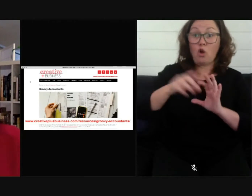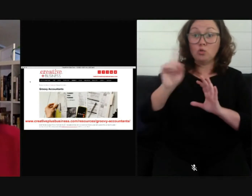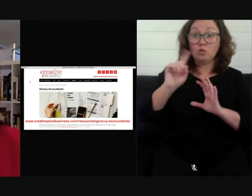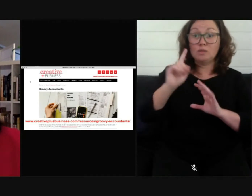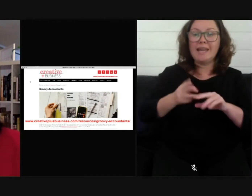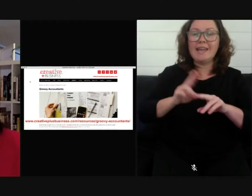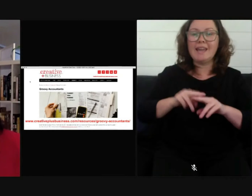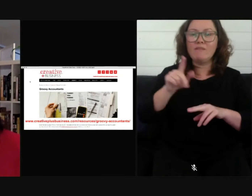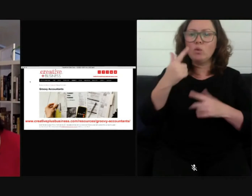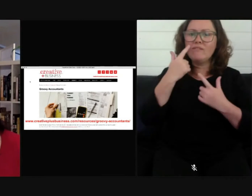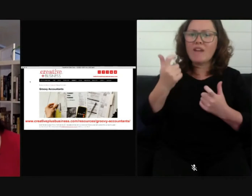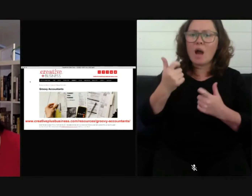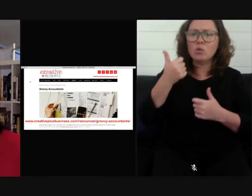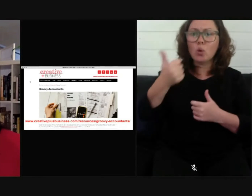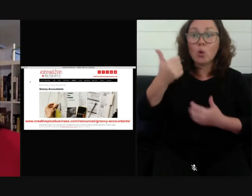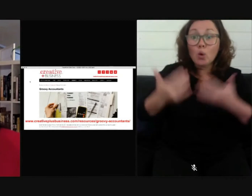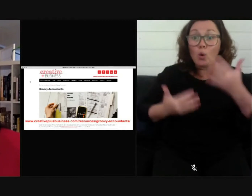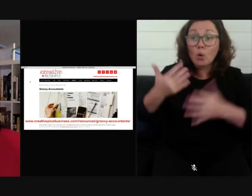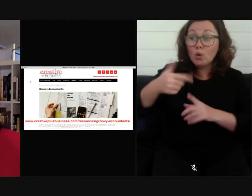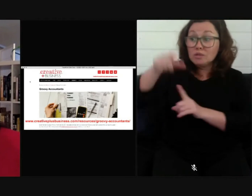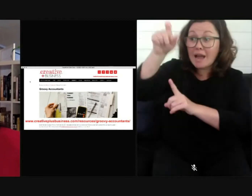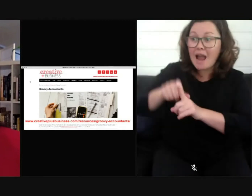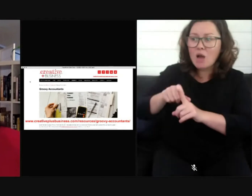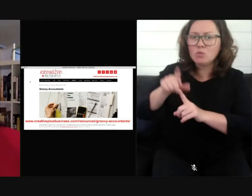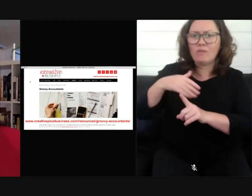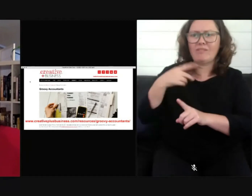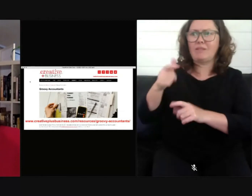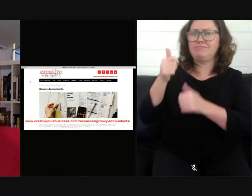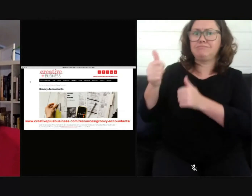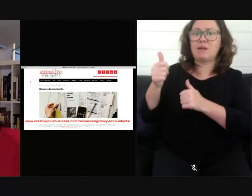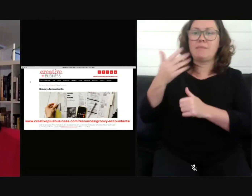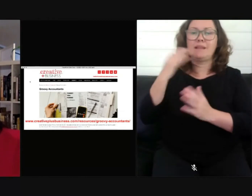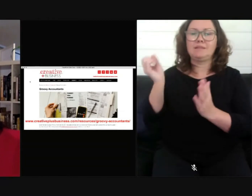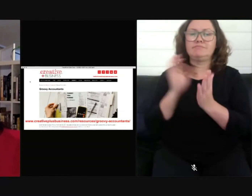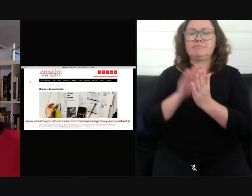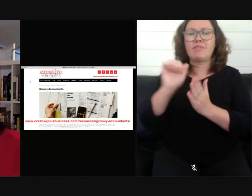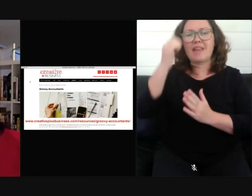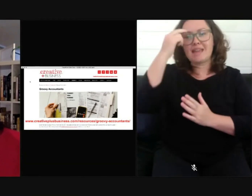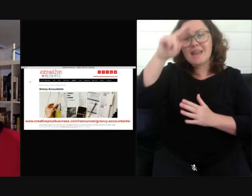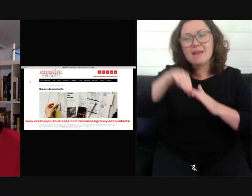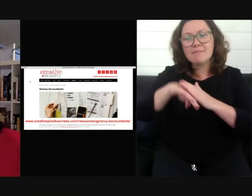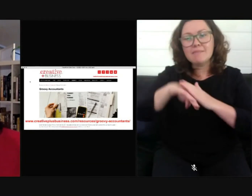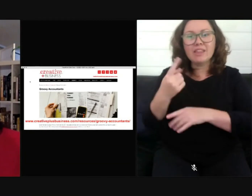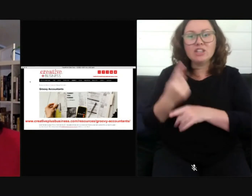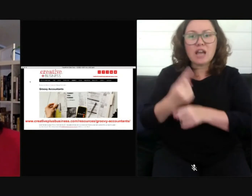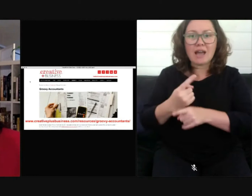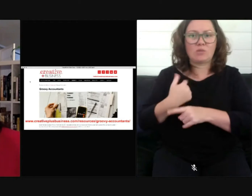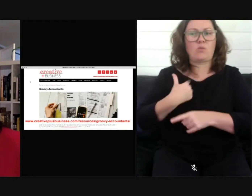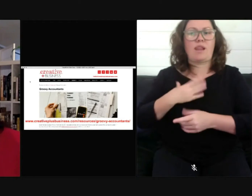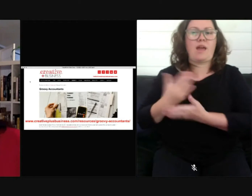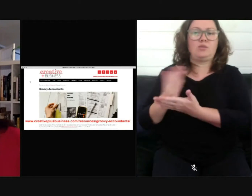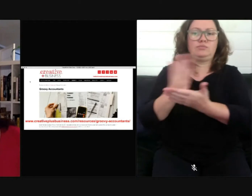do pop them in the chat, because we'd love to find out more about them and share those tips with other people.